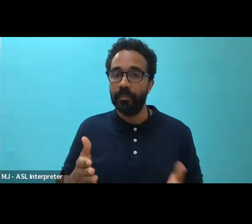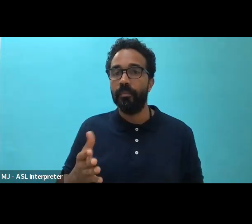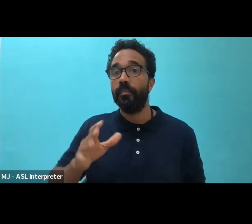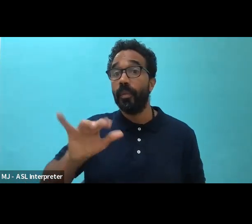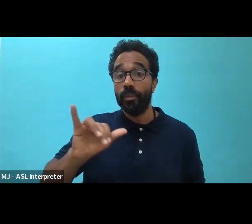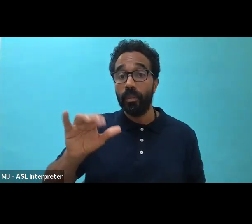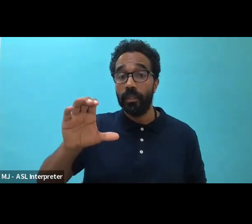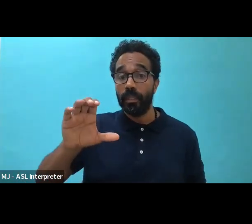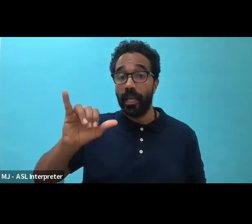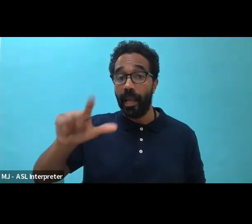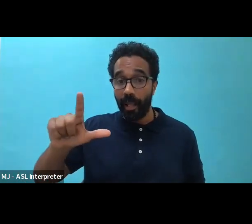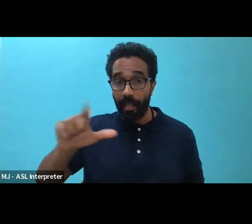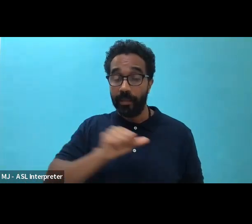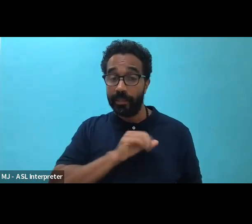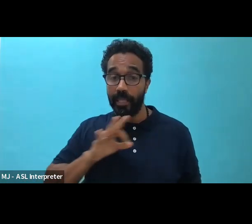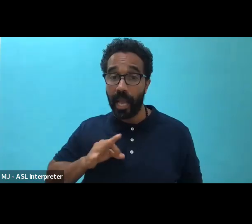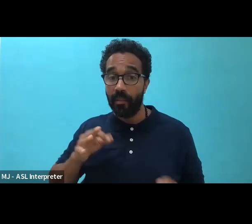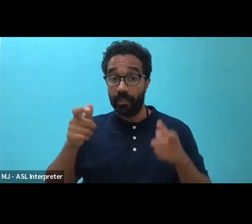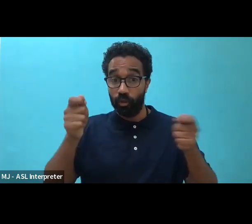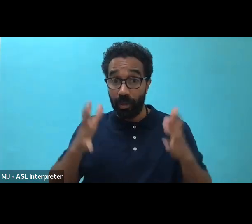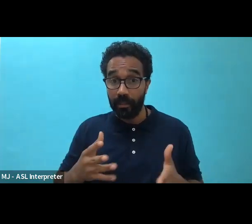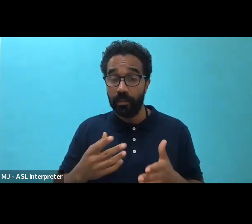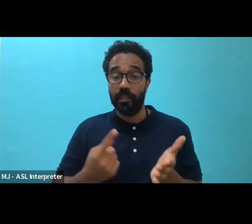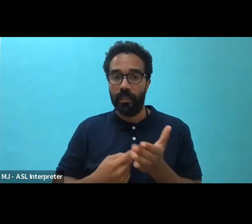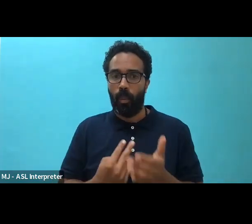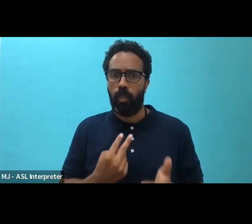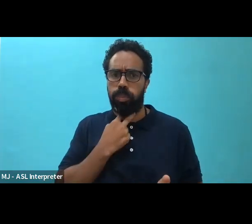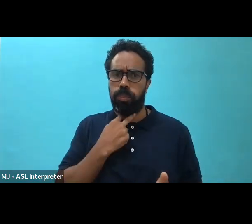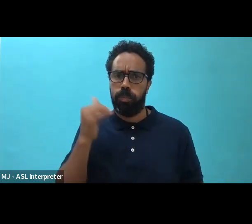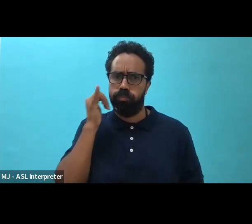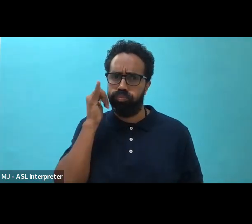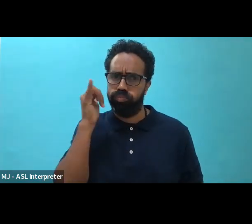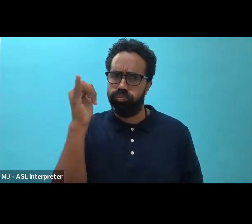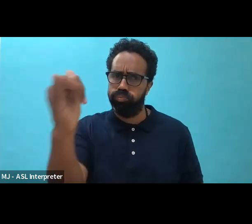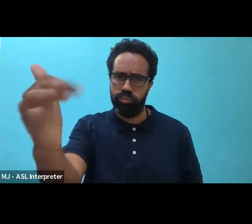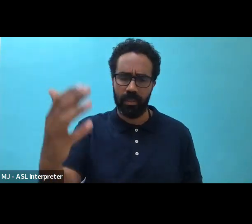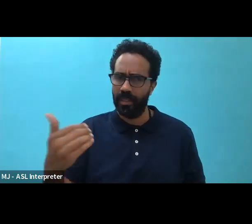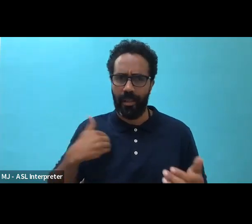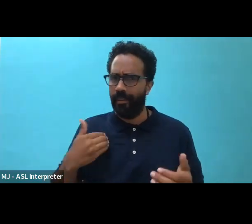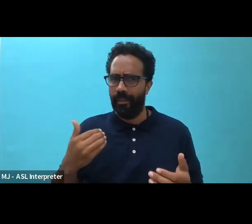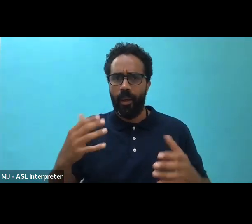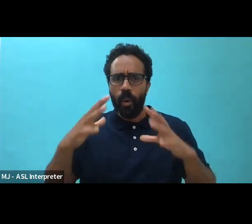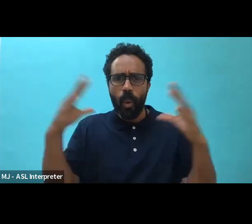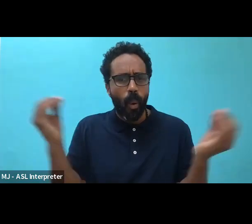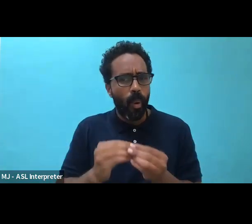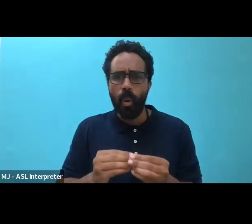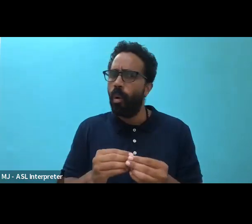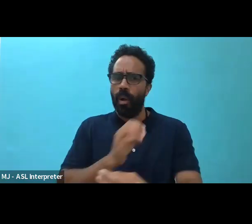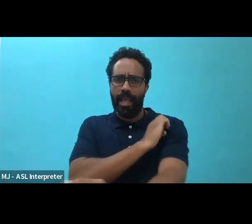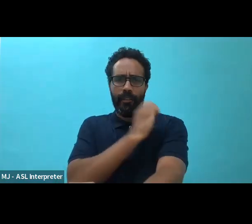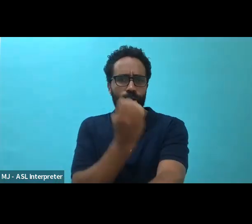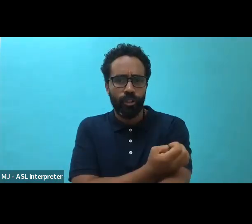and directors get stuck in their positions long after their energy and enthusiasm has